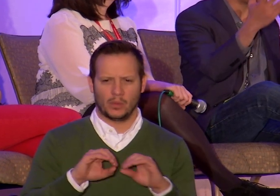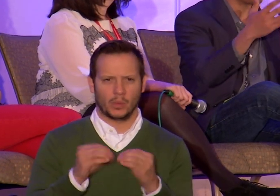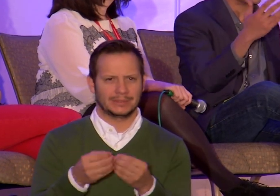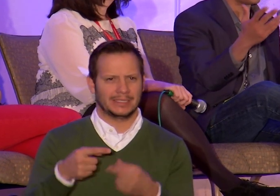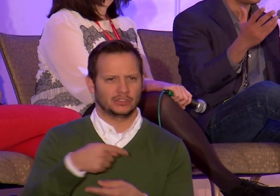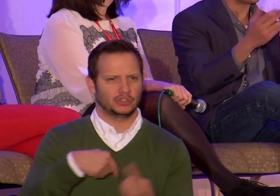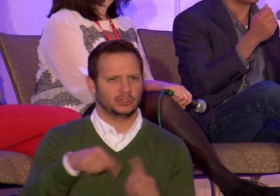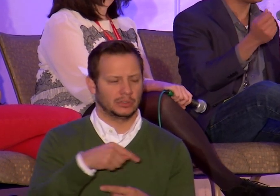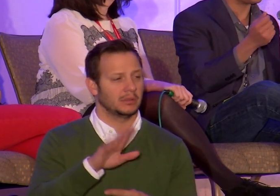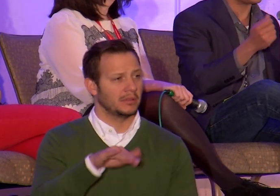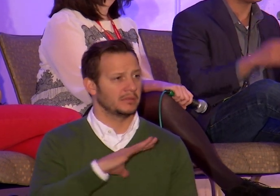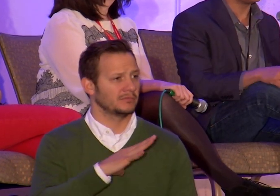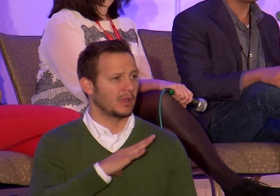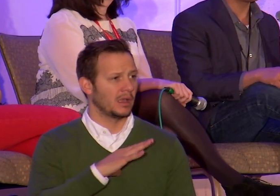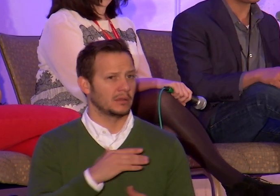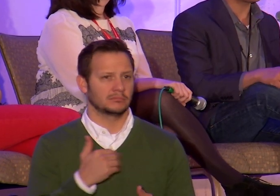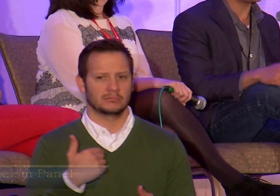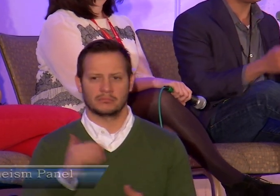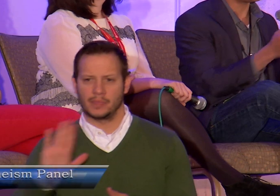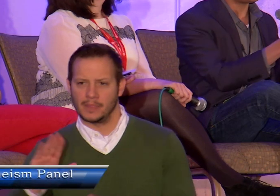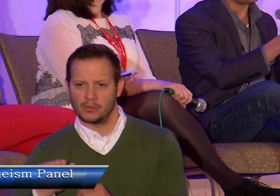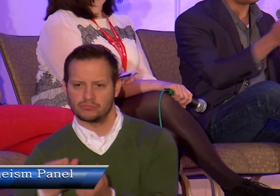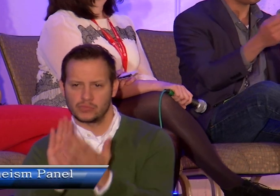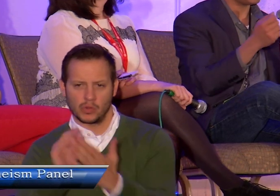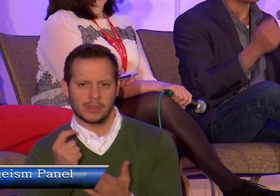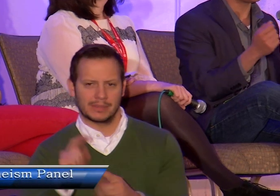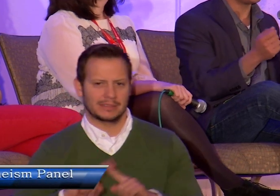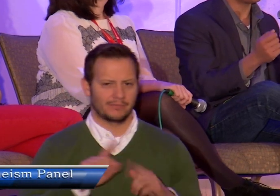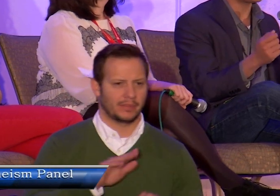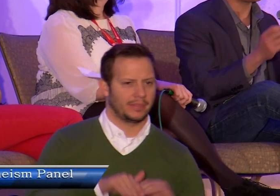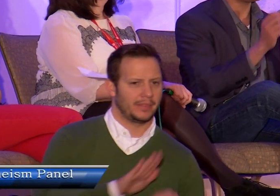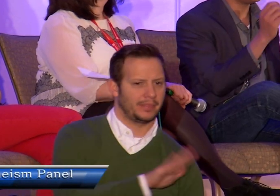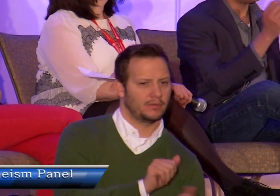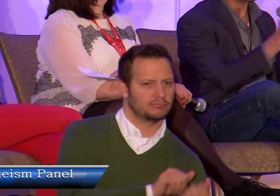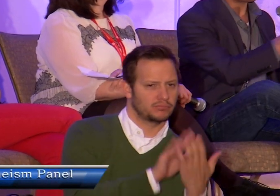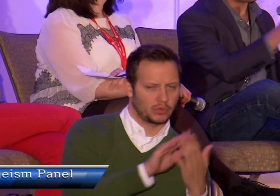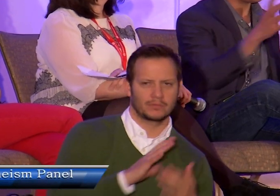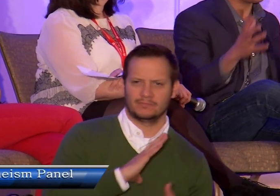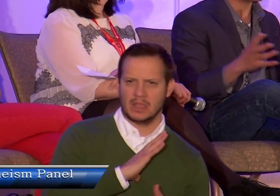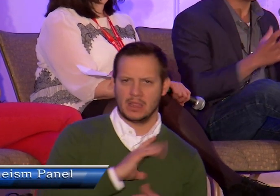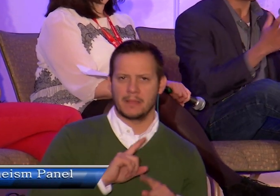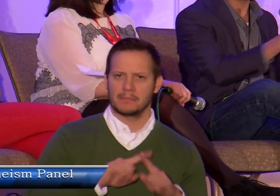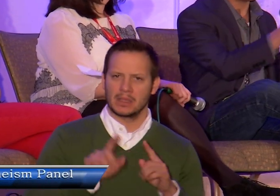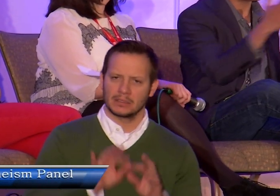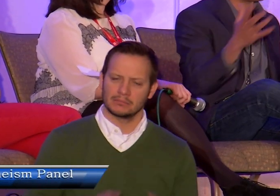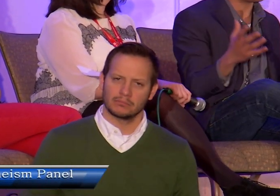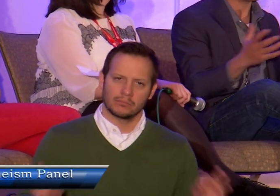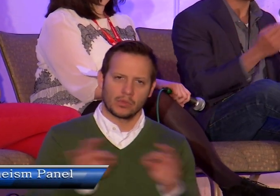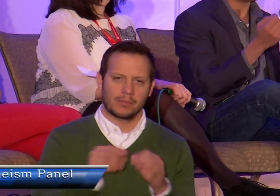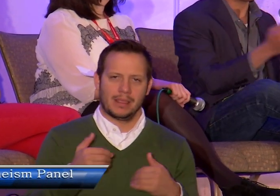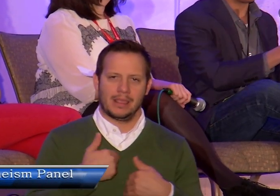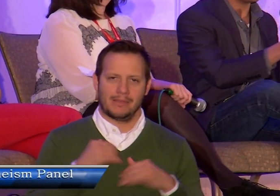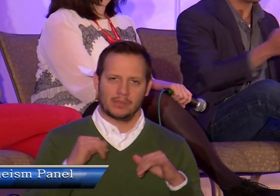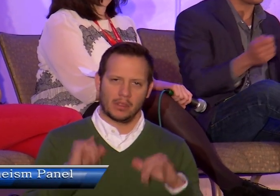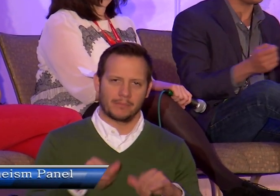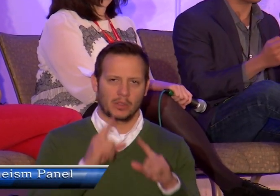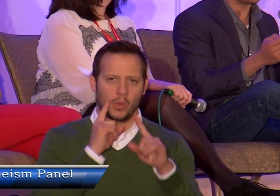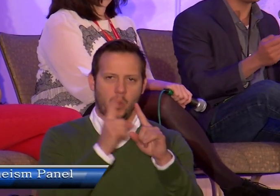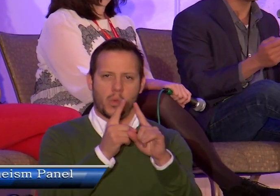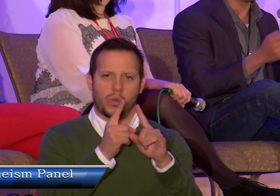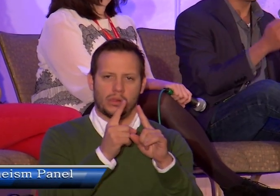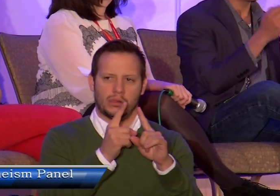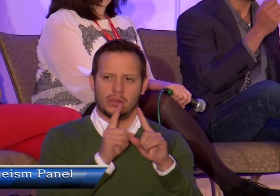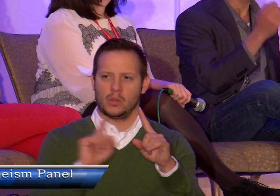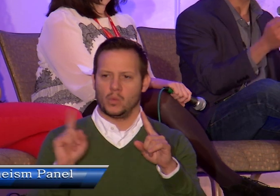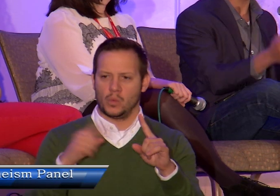that everybody has their own approach, and that's very good, but it's also important is for all of us who work in organizations is to find a common